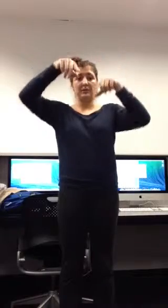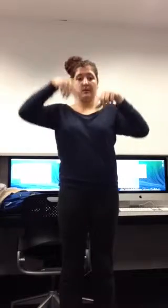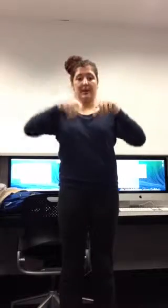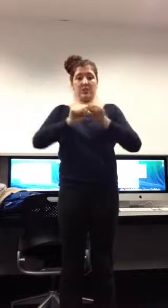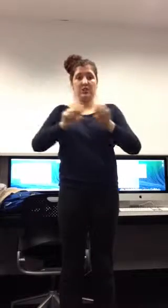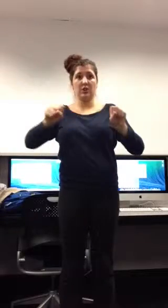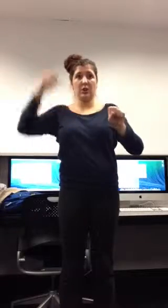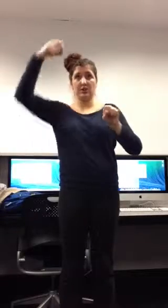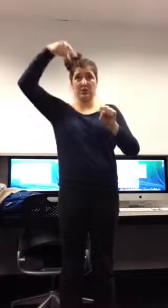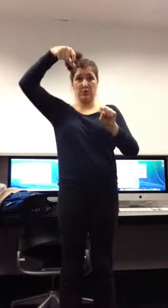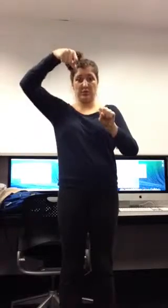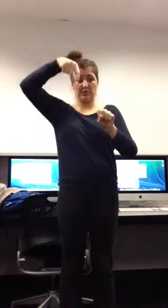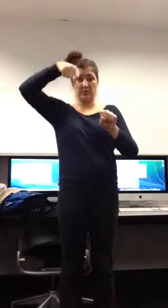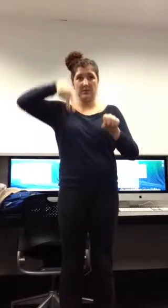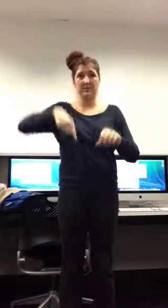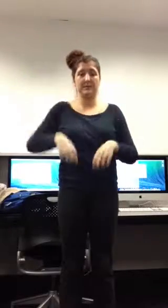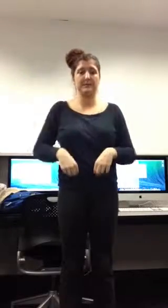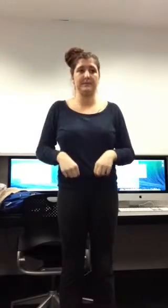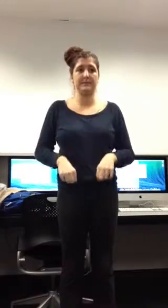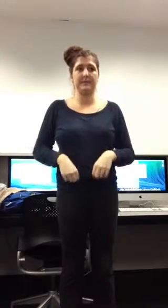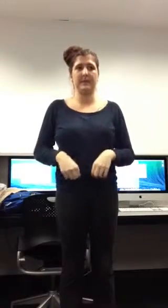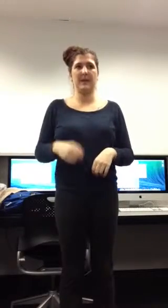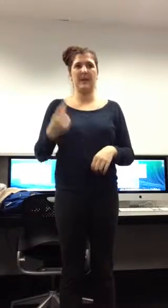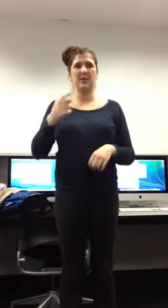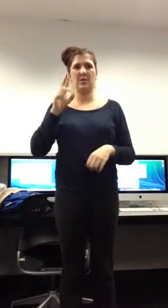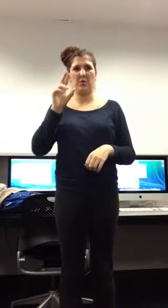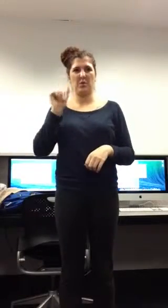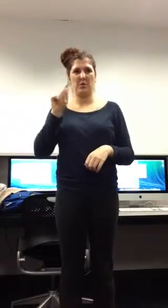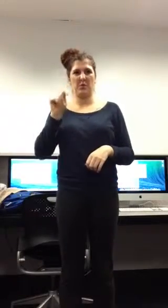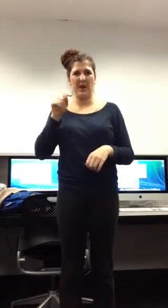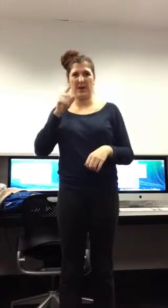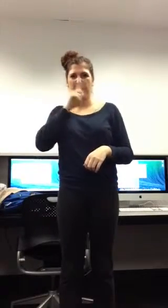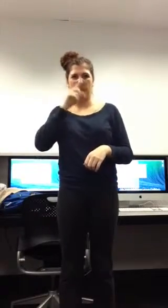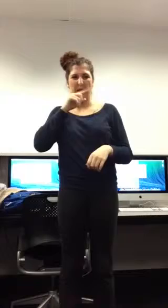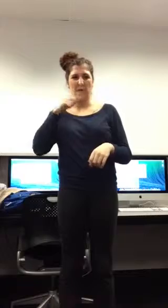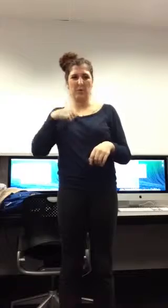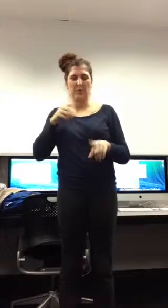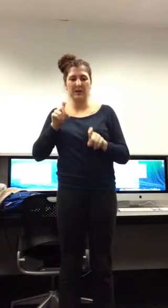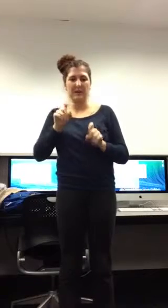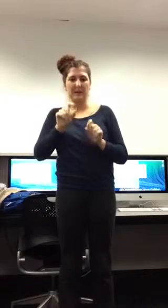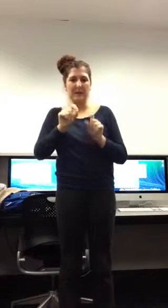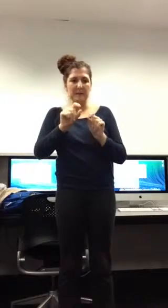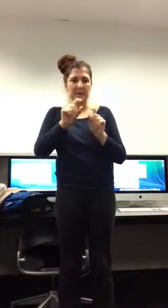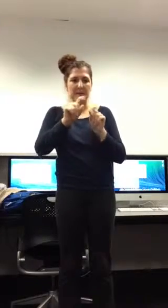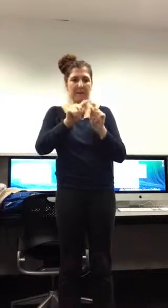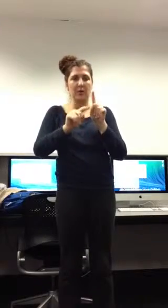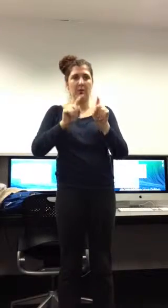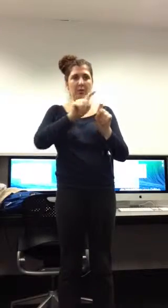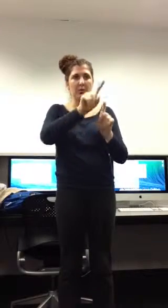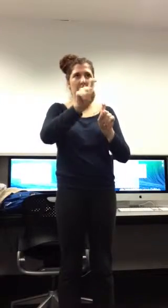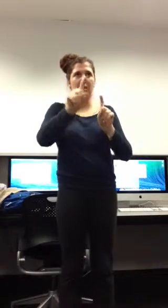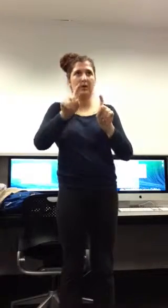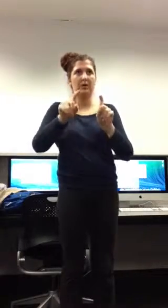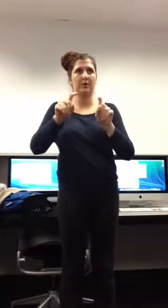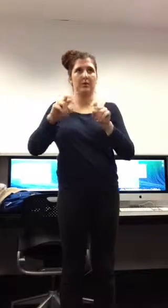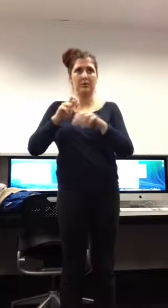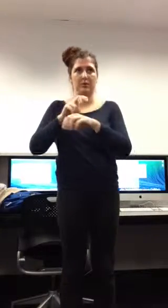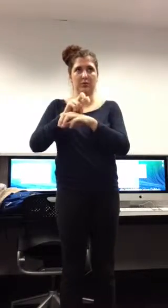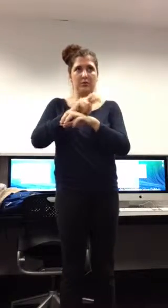And thousands of rats would race about on it. It was too dark in